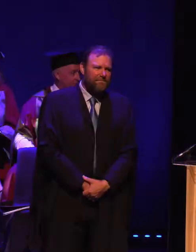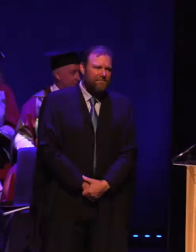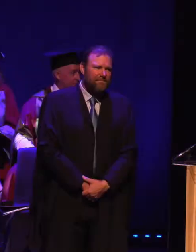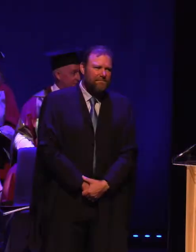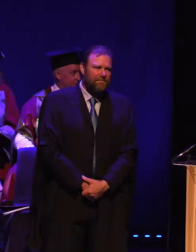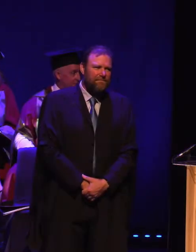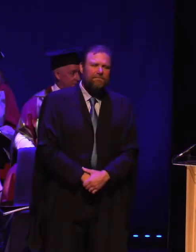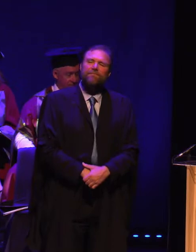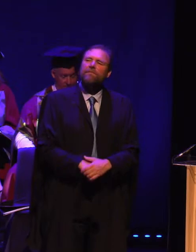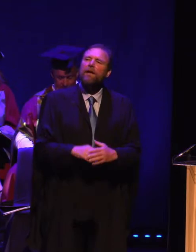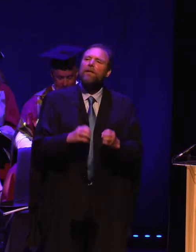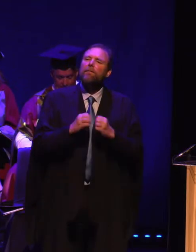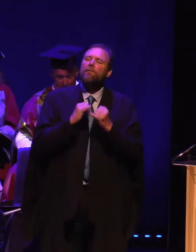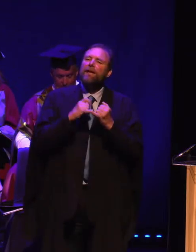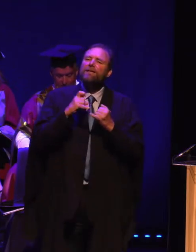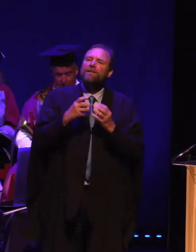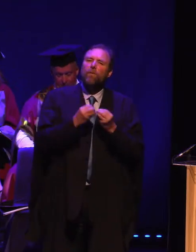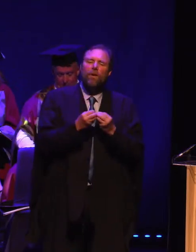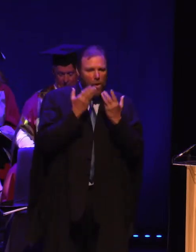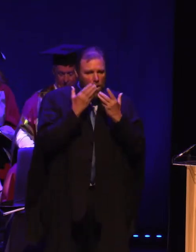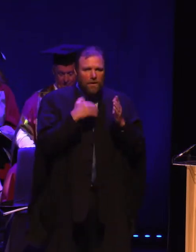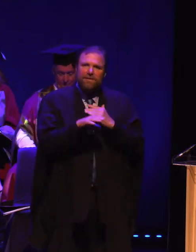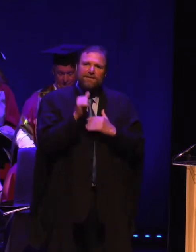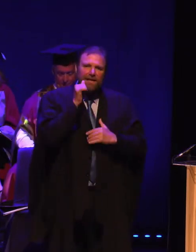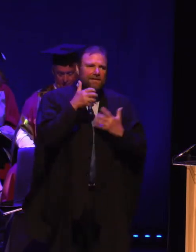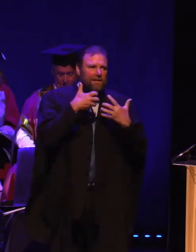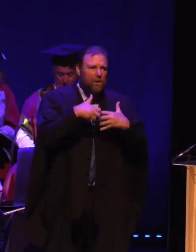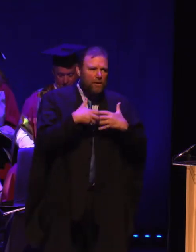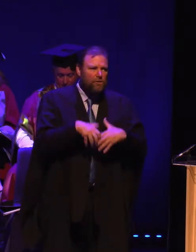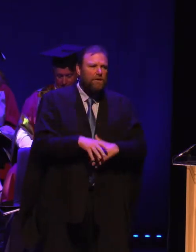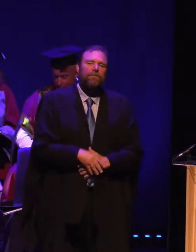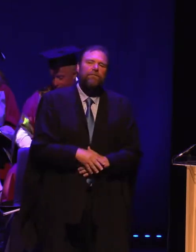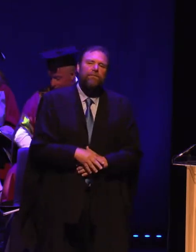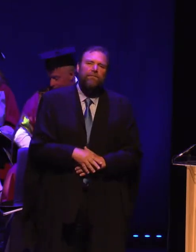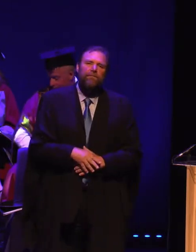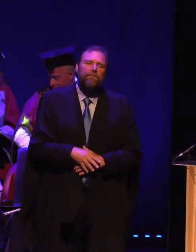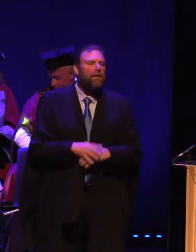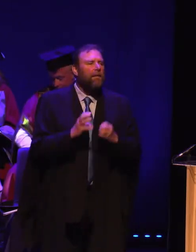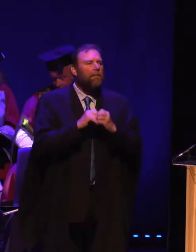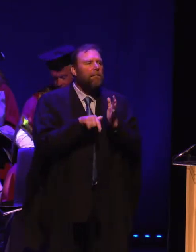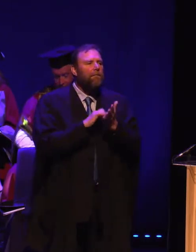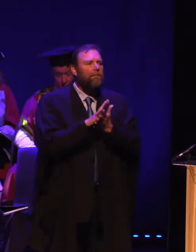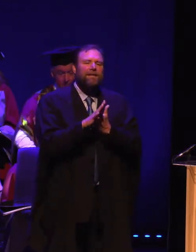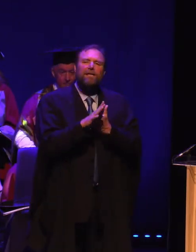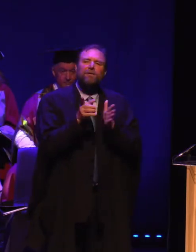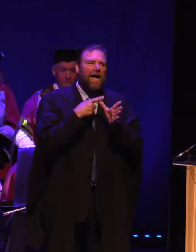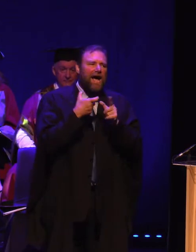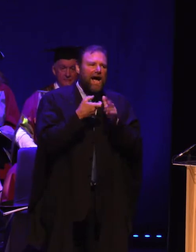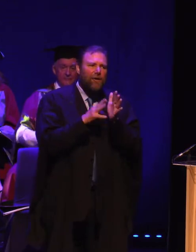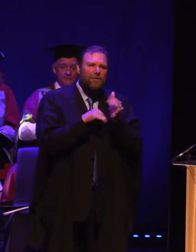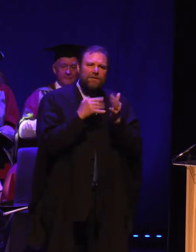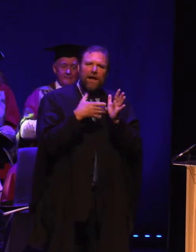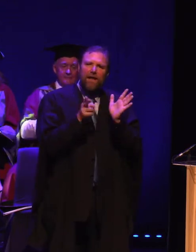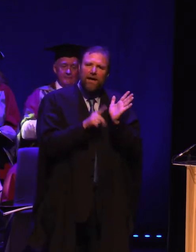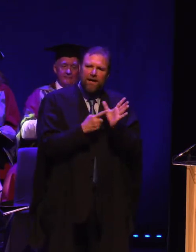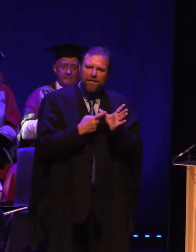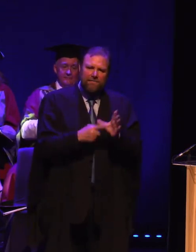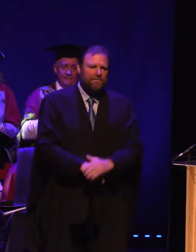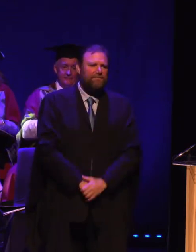The Bachelor of Science with Honours in Dental Technology, Bataj Akunzada.